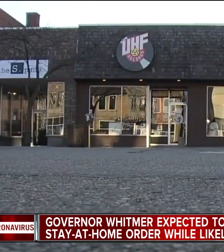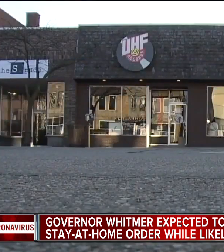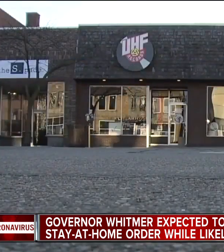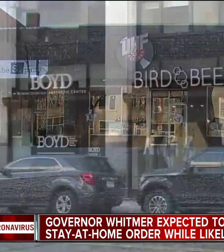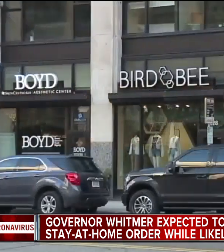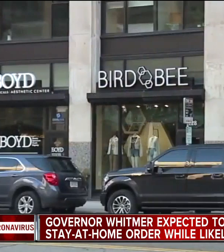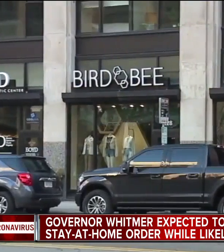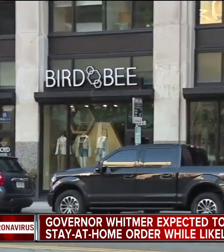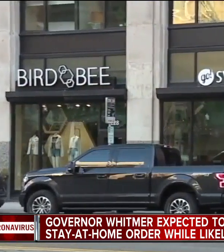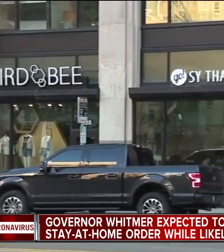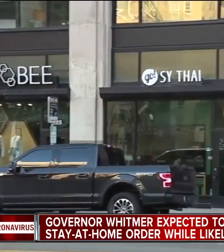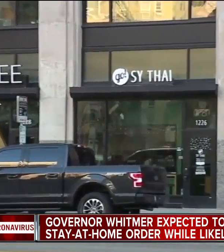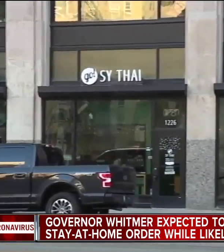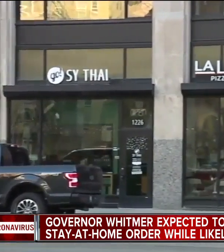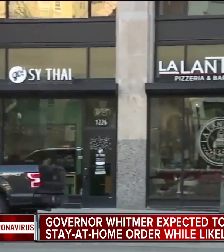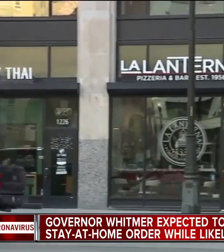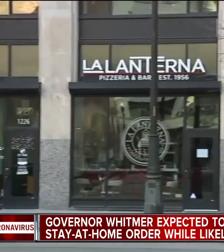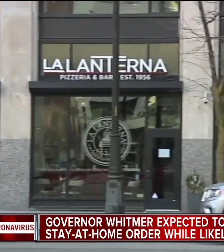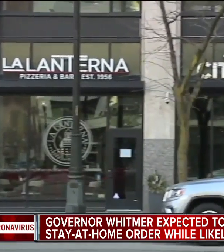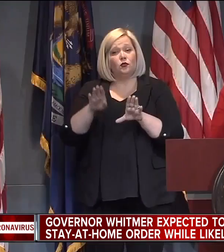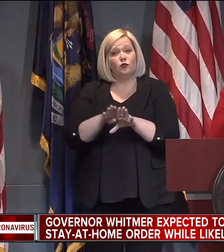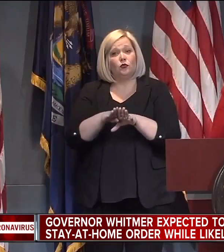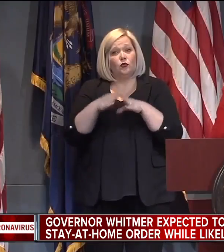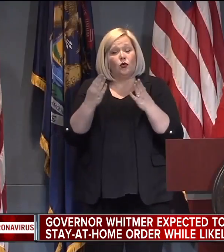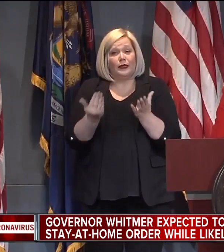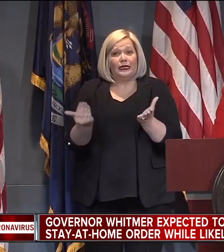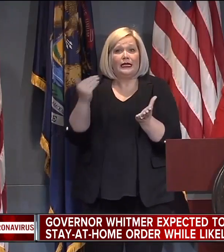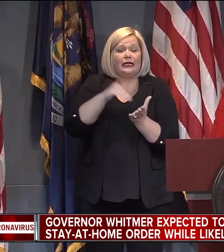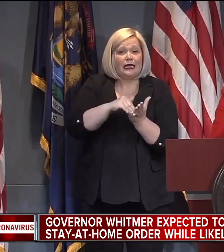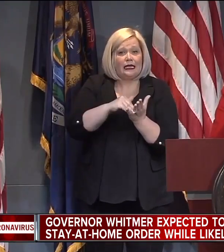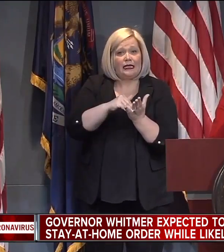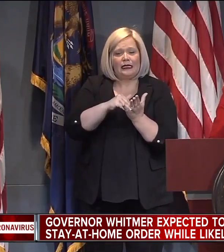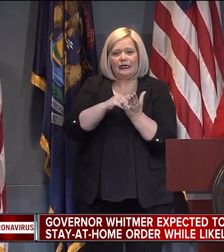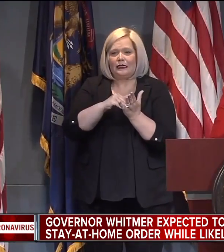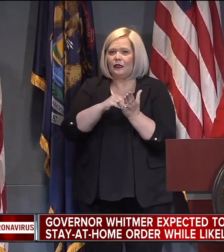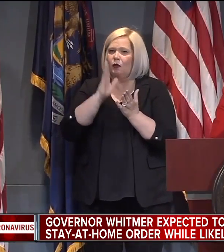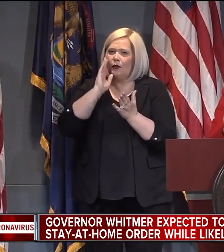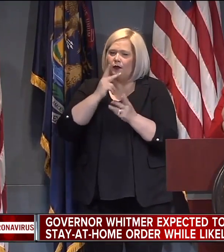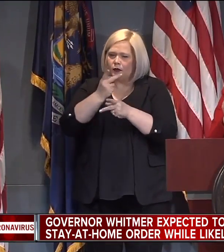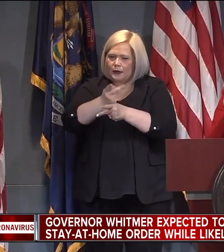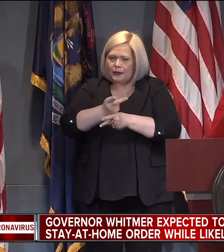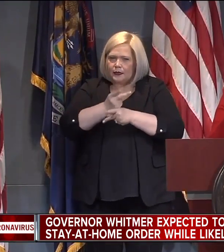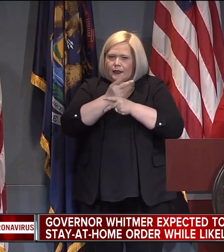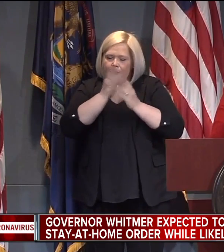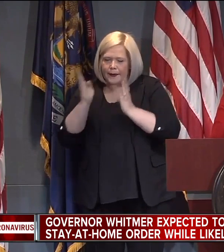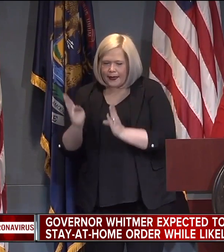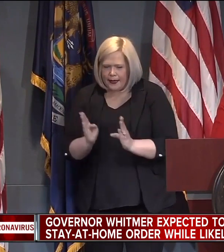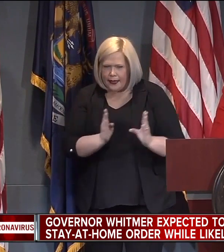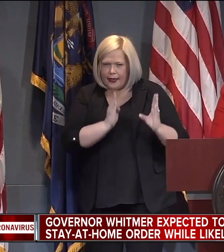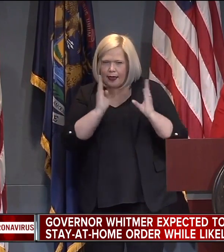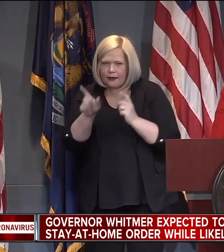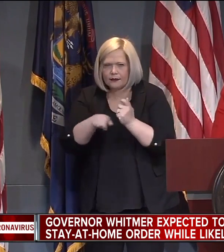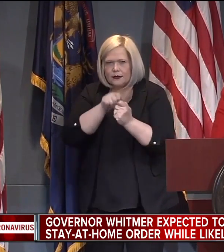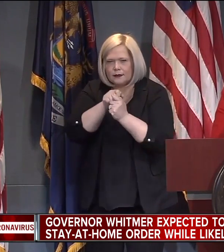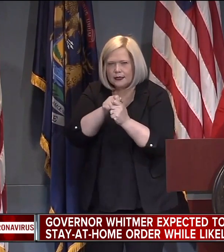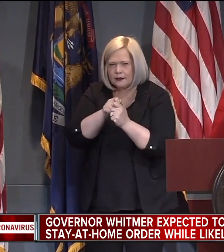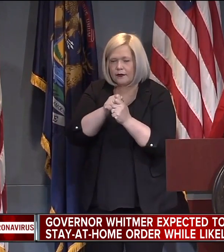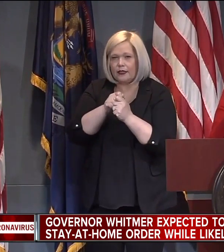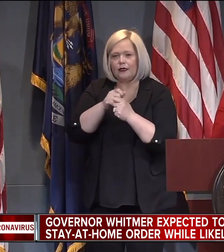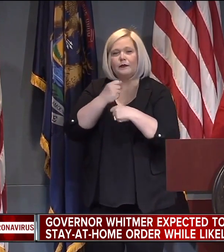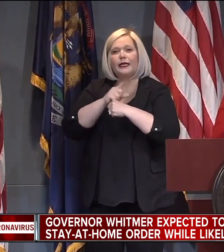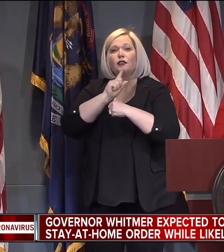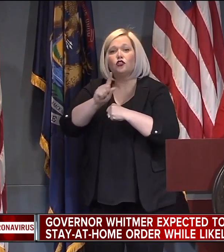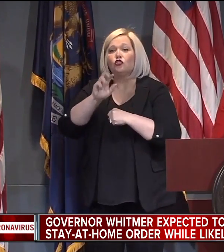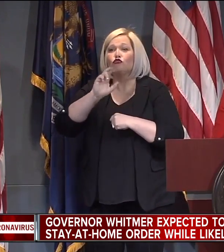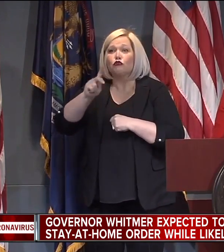and protective steps. It will have to be very thoughtful and precise, mitigating risk to all